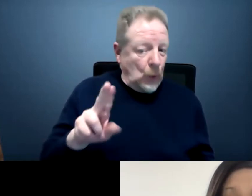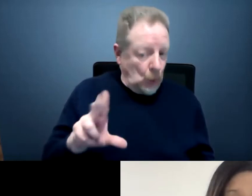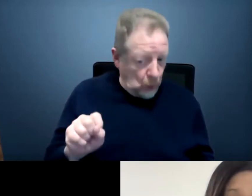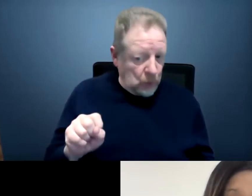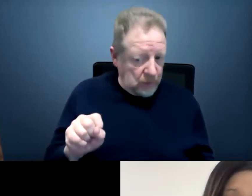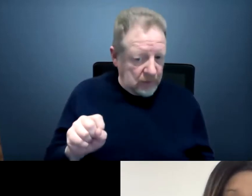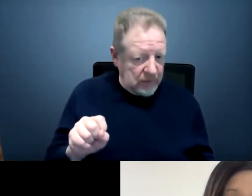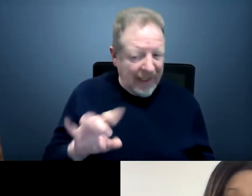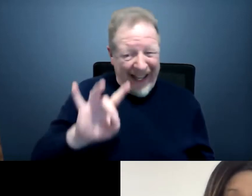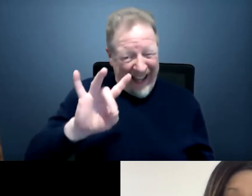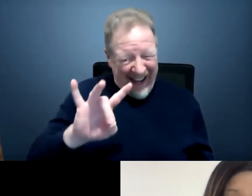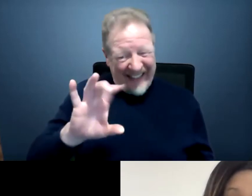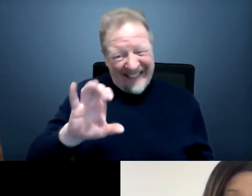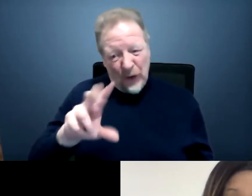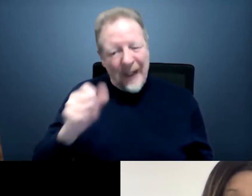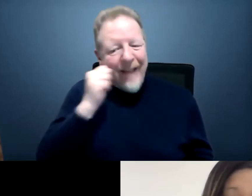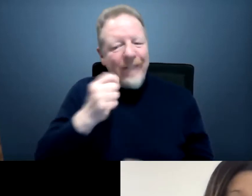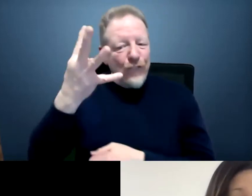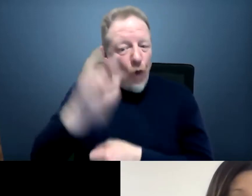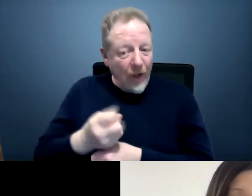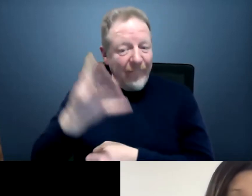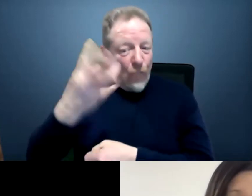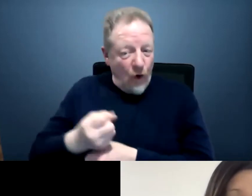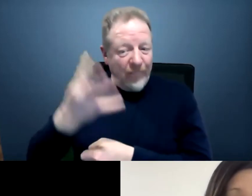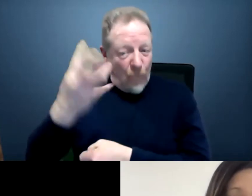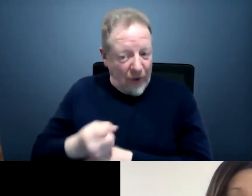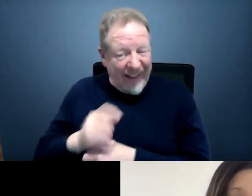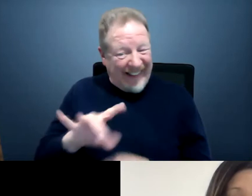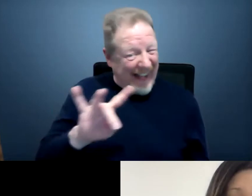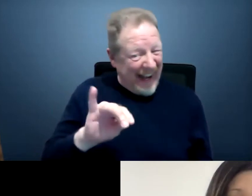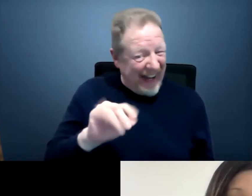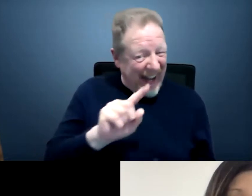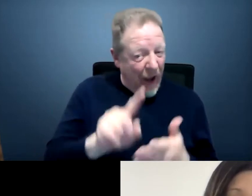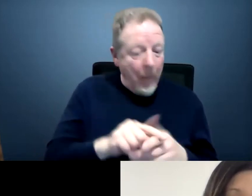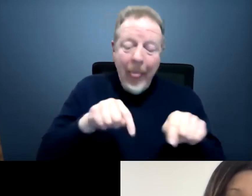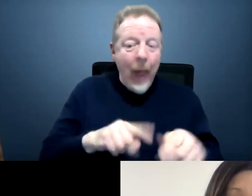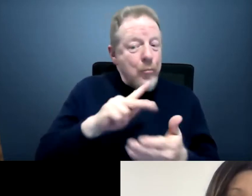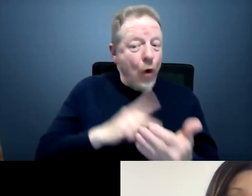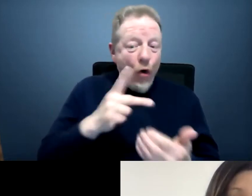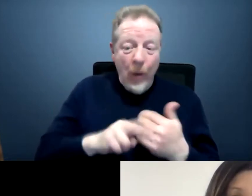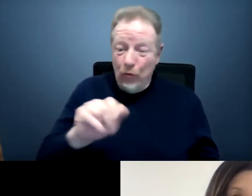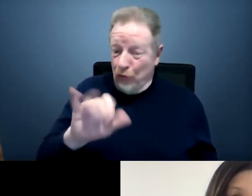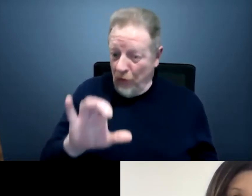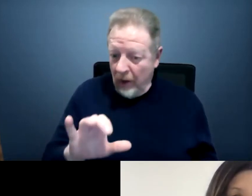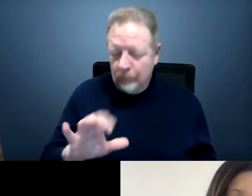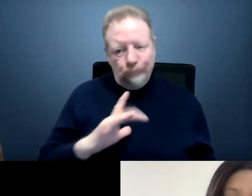8 CEUs every 4 years, so that's 80 hours. This program will give folks within 9 months